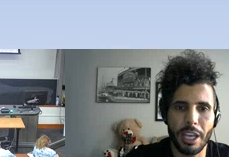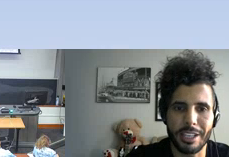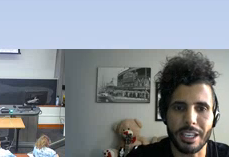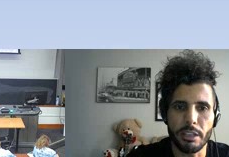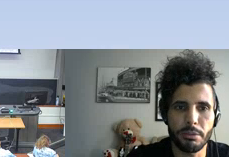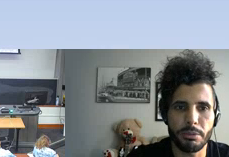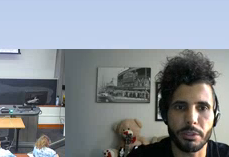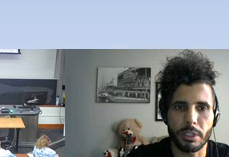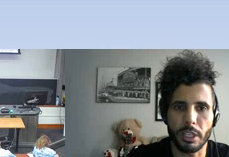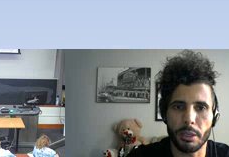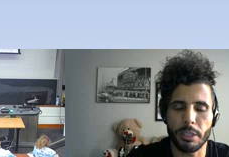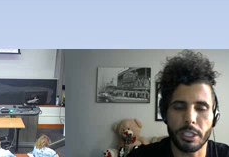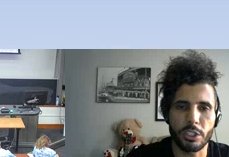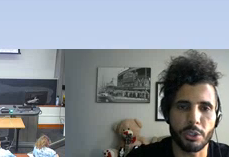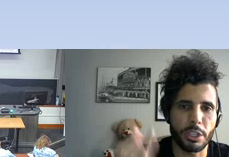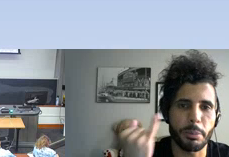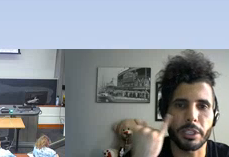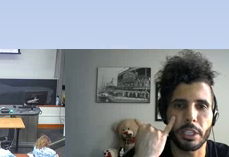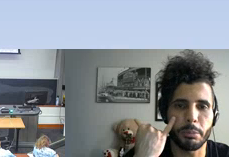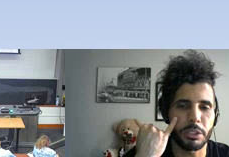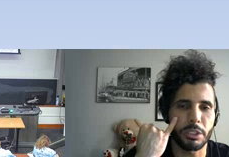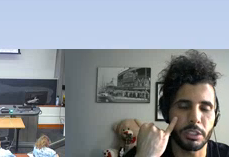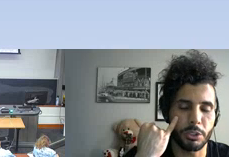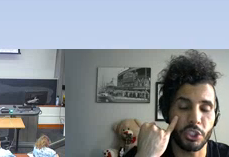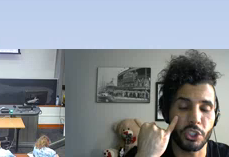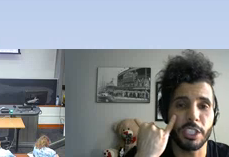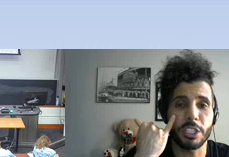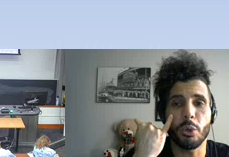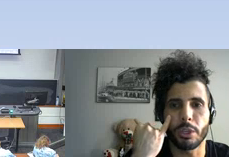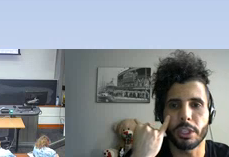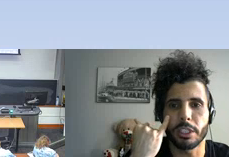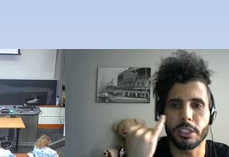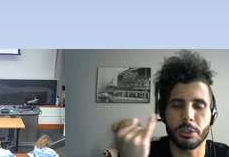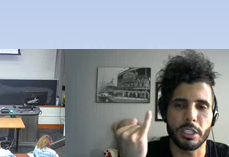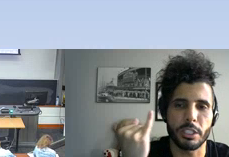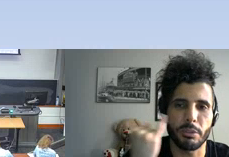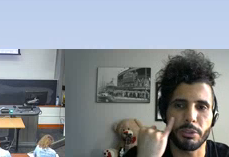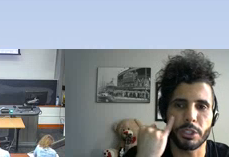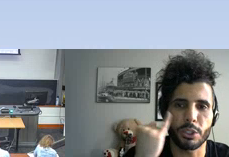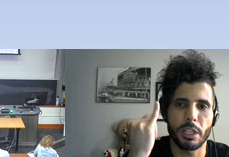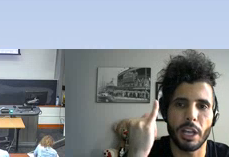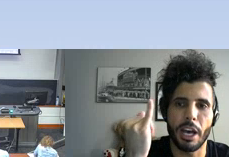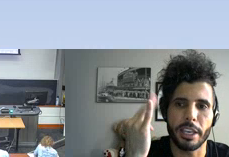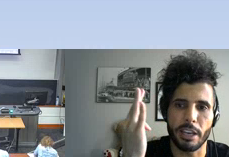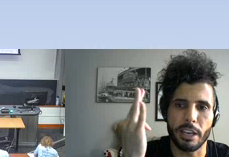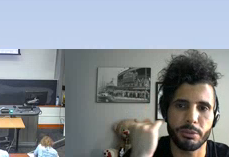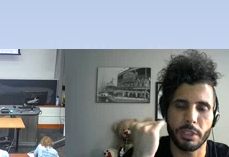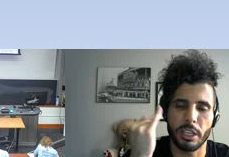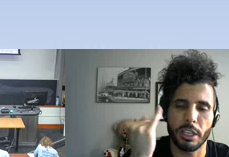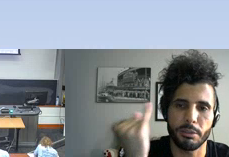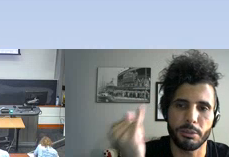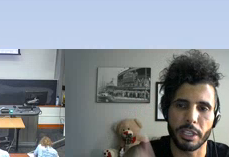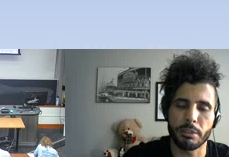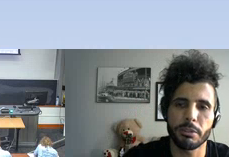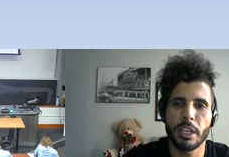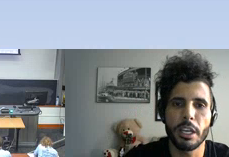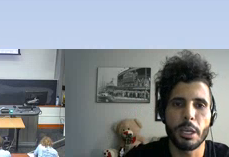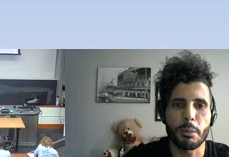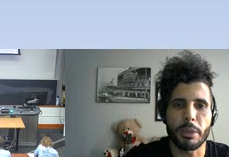has if, it's using the pinky and put it in your cheek, or you can fingerspell IF for if. But